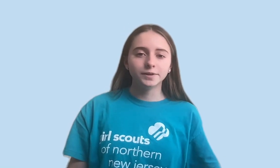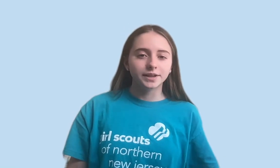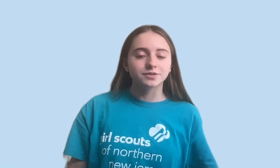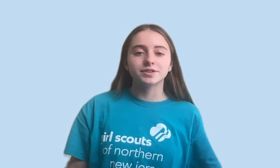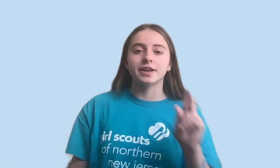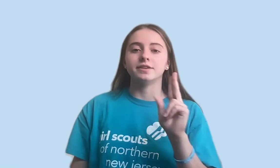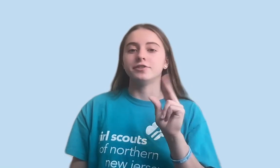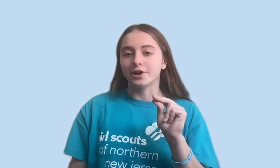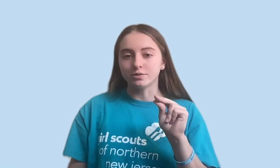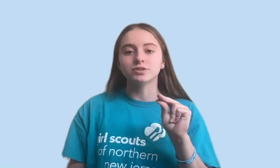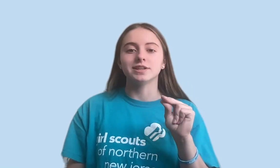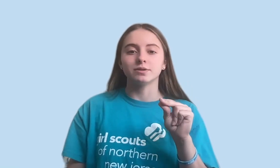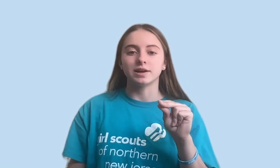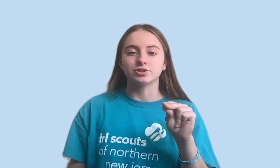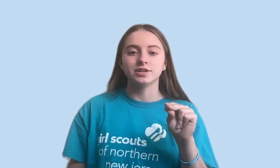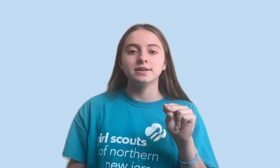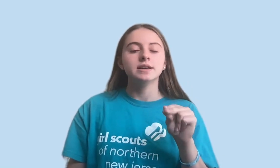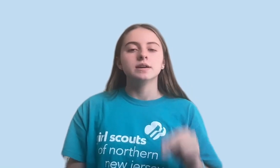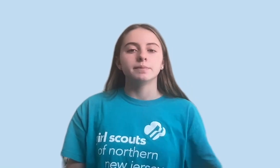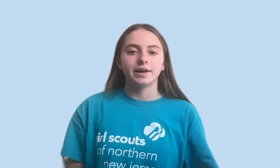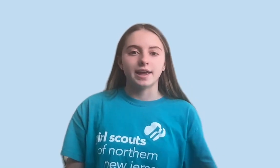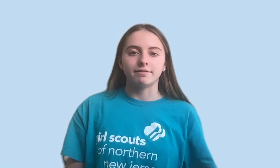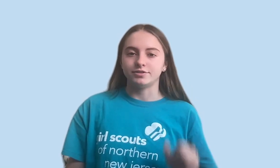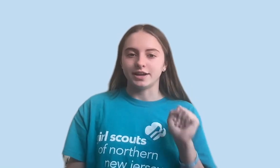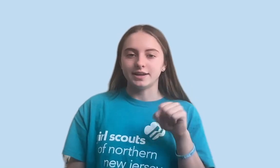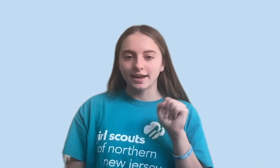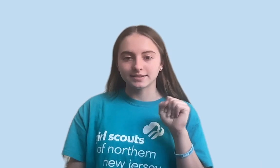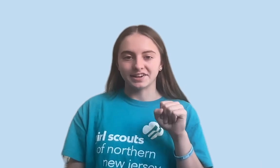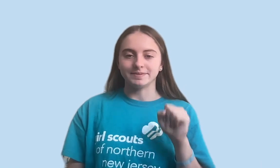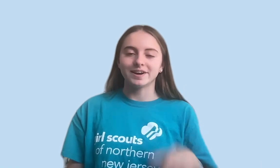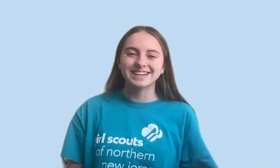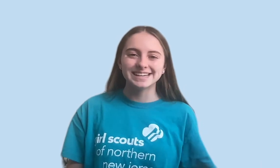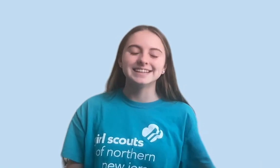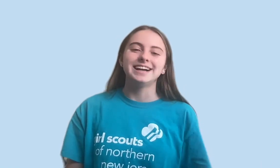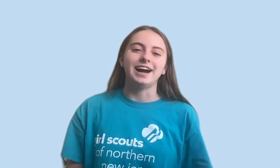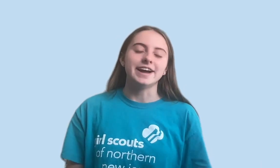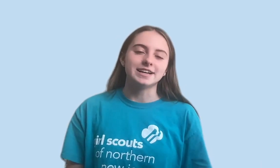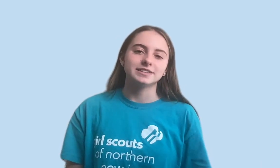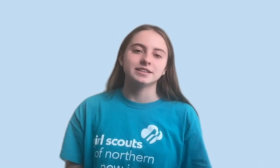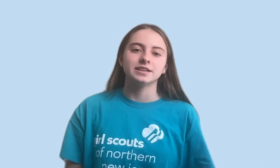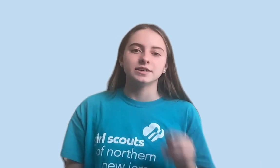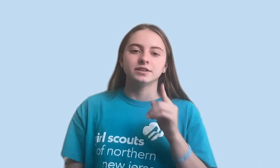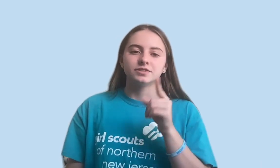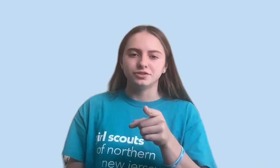hopefully you said no to that question, but if you said yes, I'm sorry. I asked